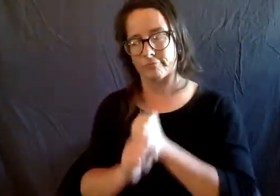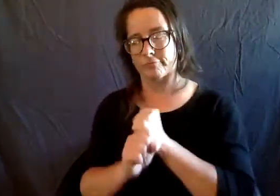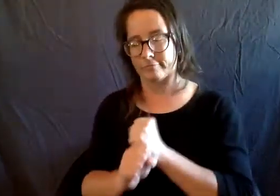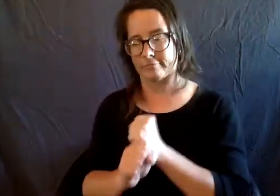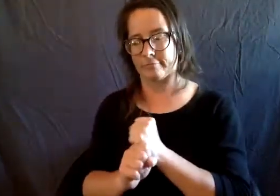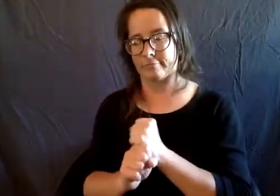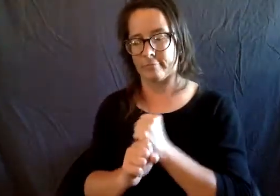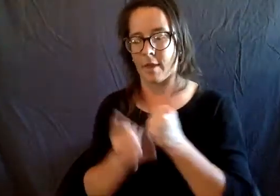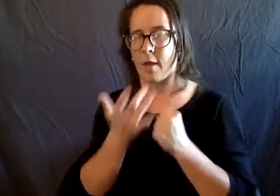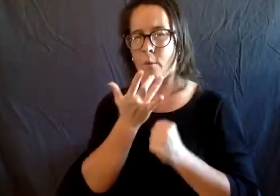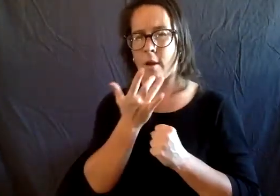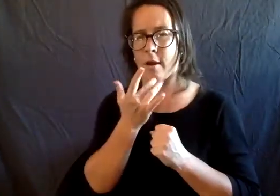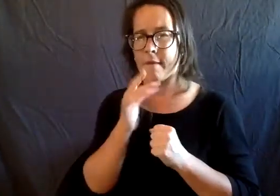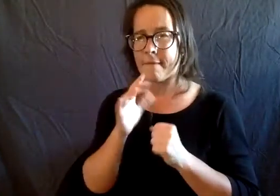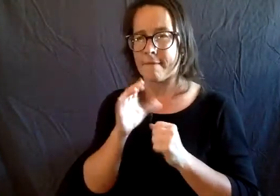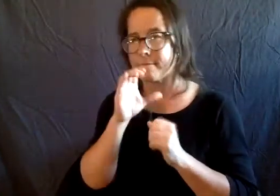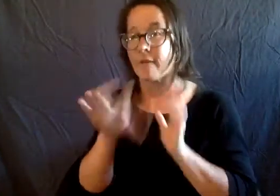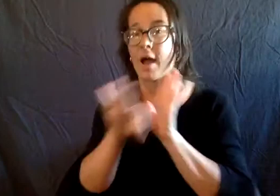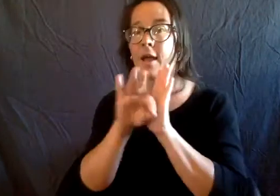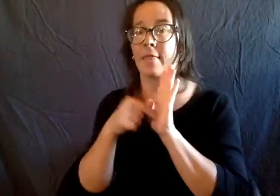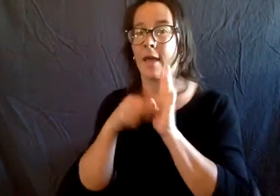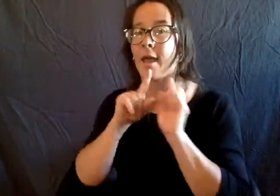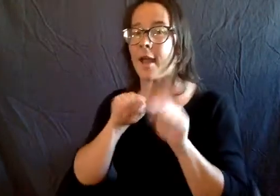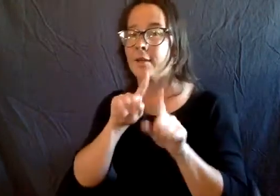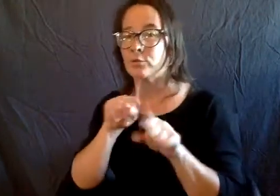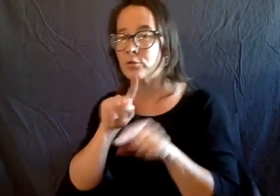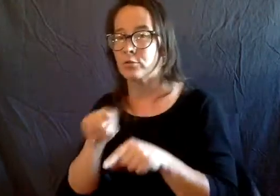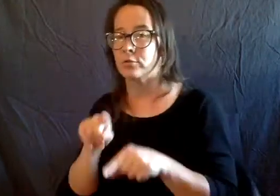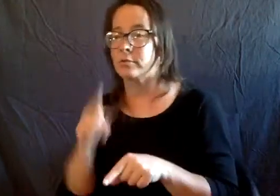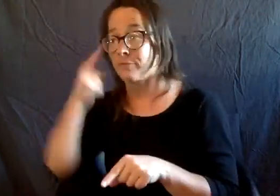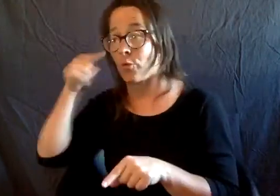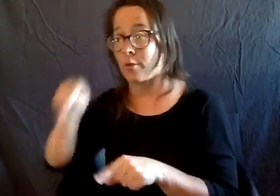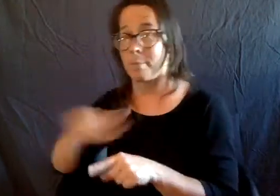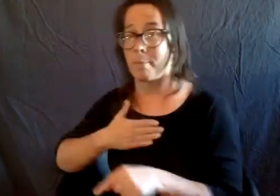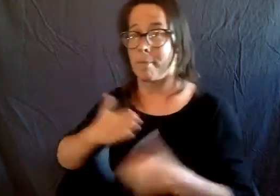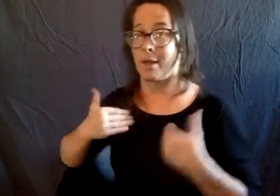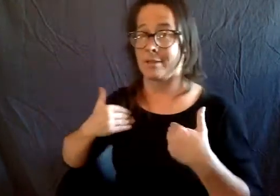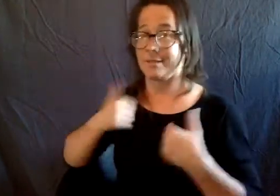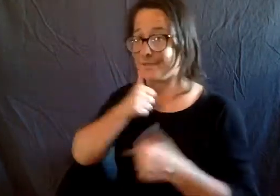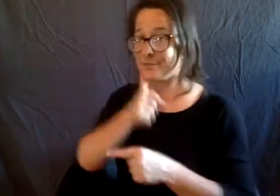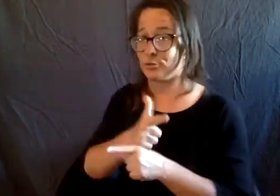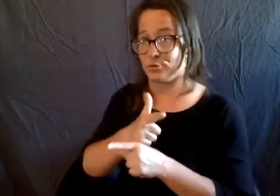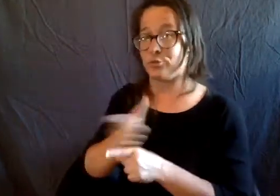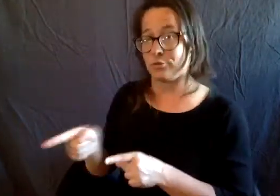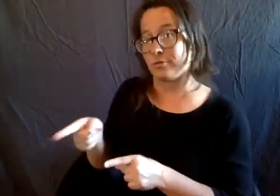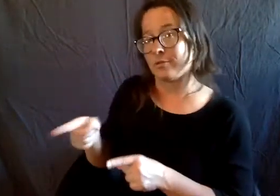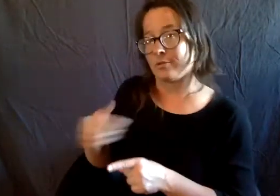because I wanted to find answers for my sister. My younger sister has had her own journey,